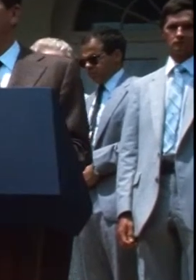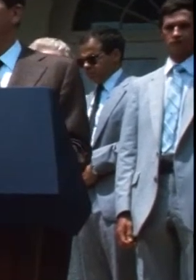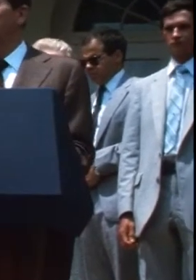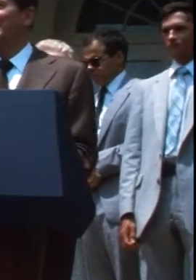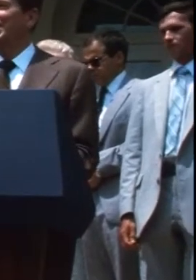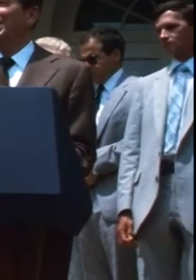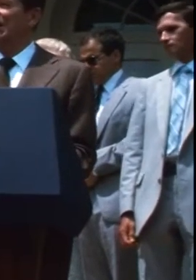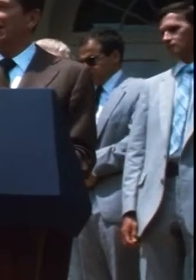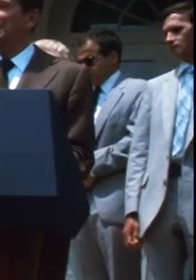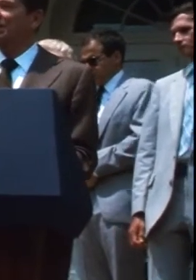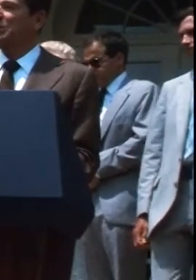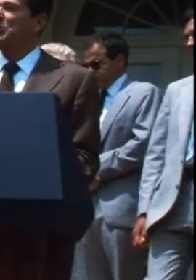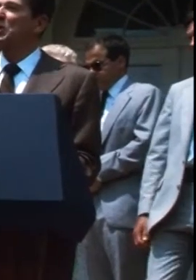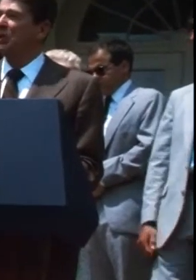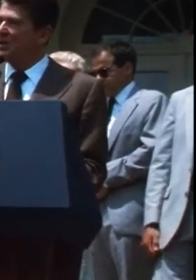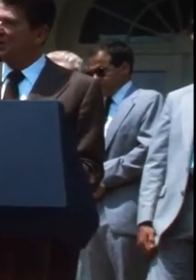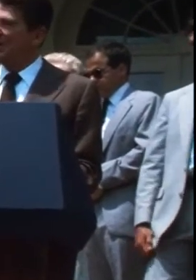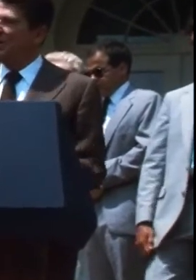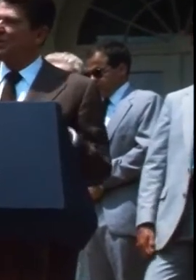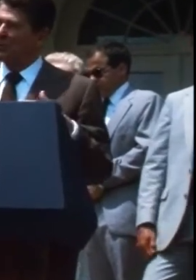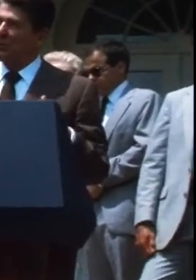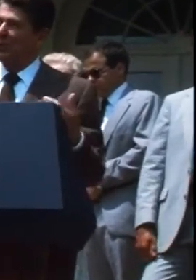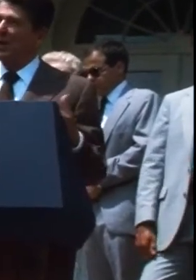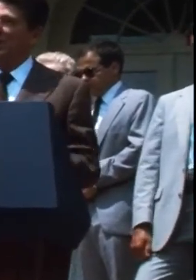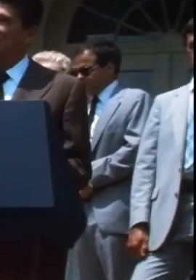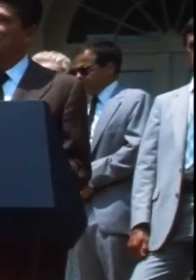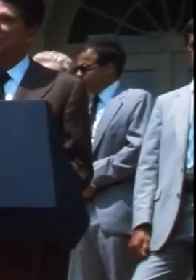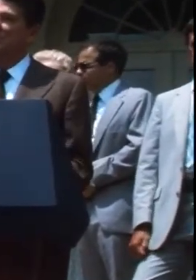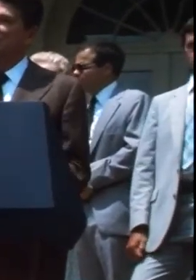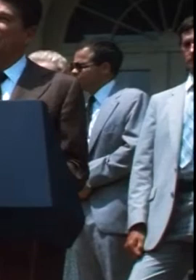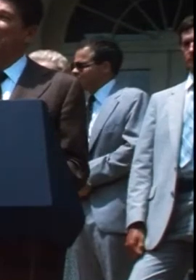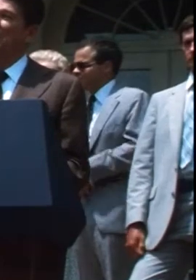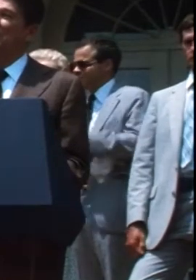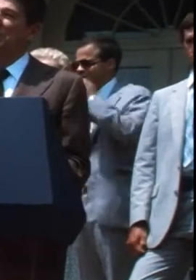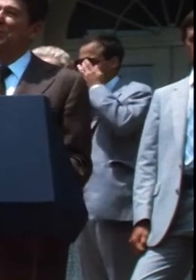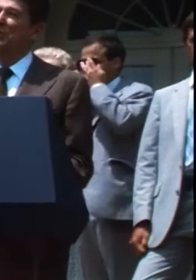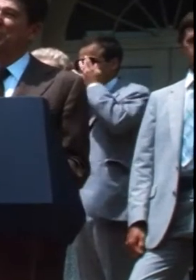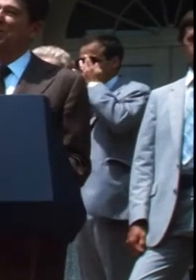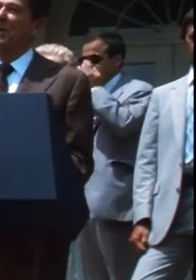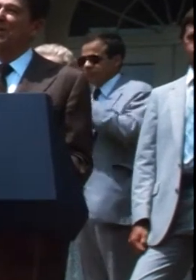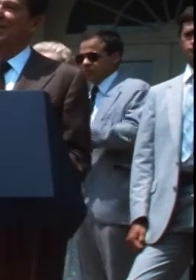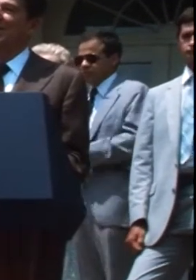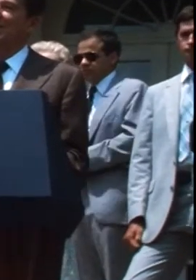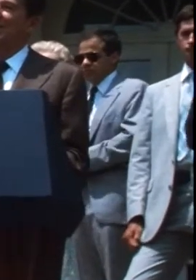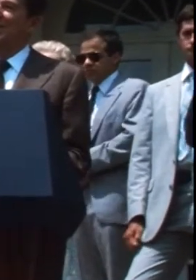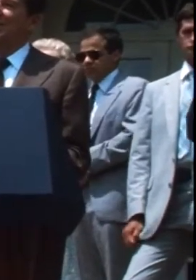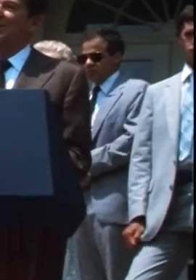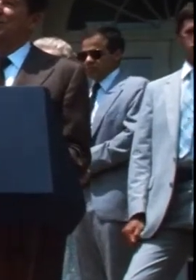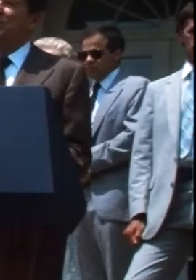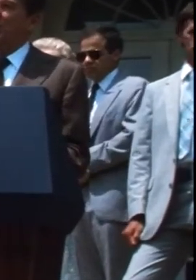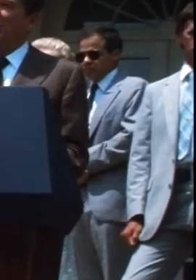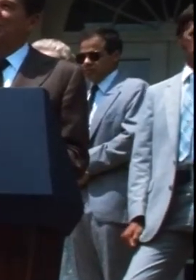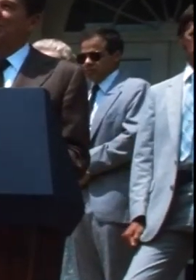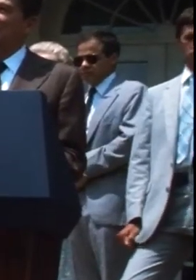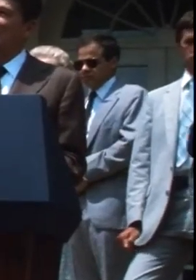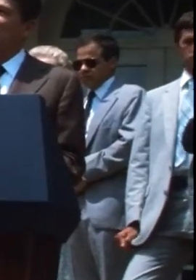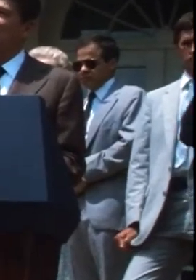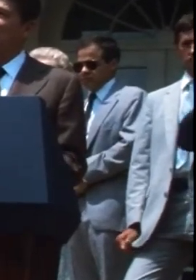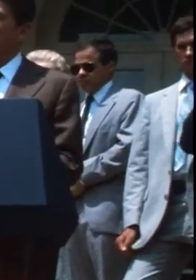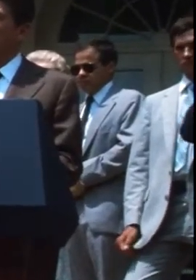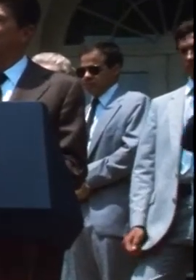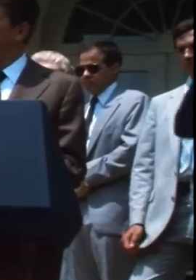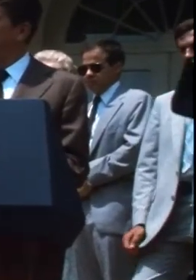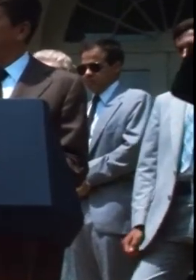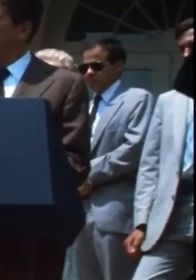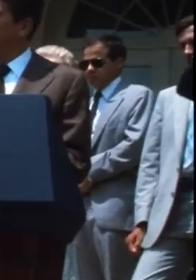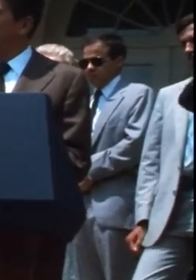on television, and on television heard through the radios, the walkie-talkies that you were carrying, the joy from the top